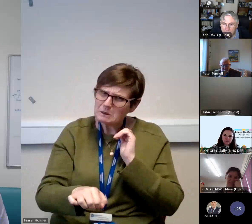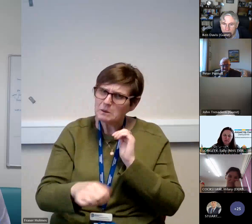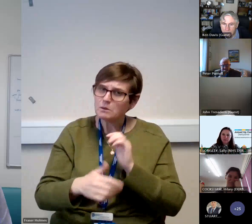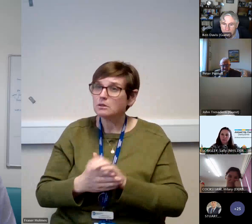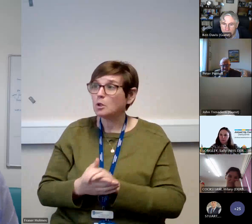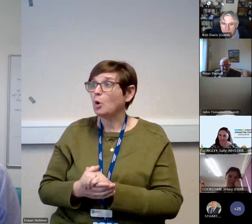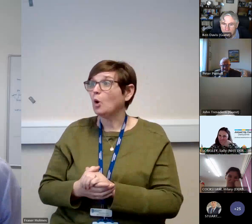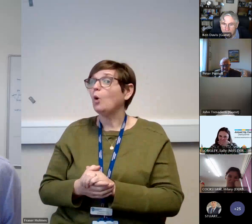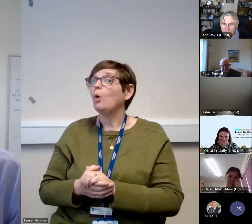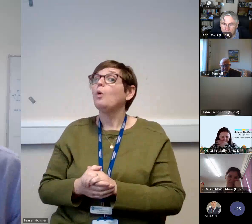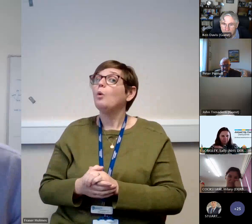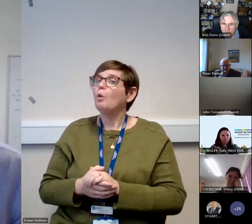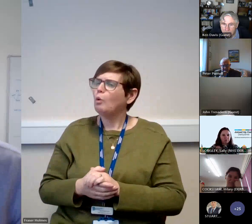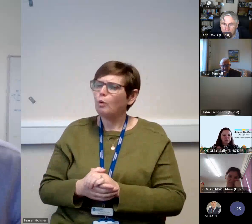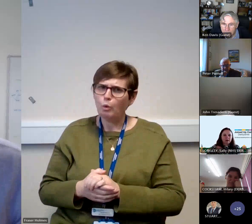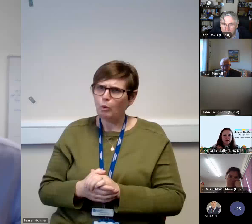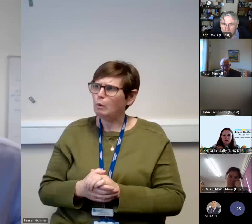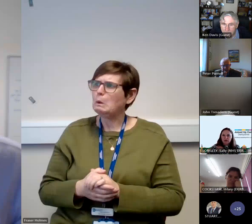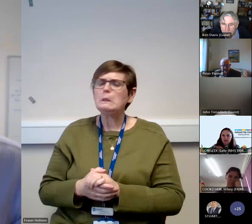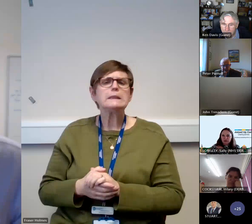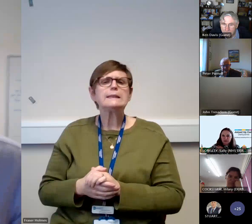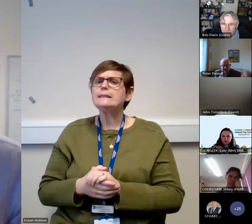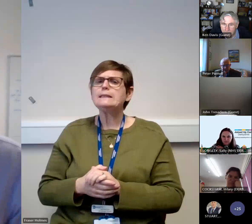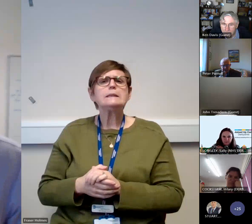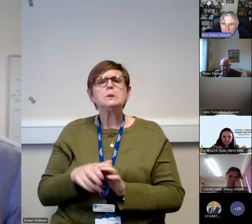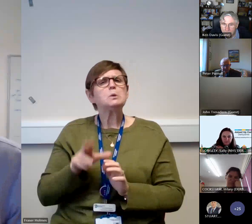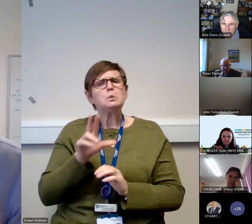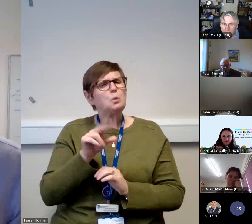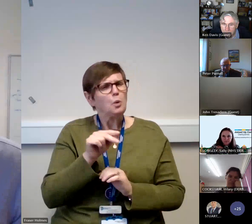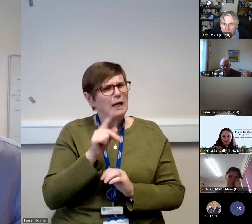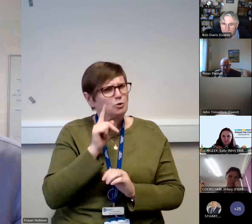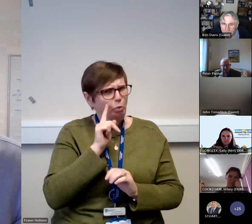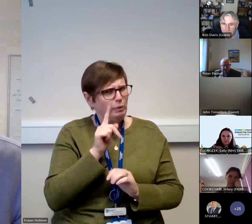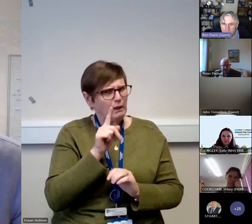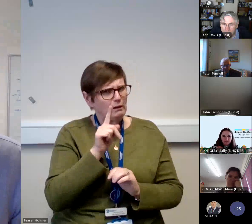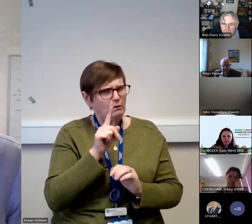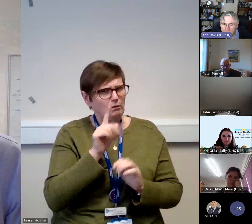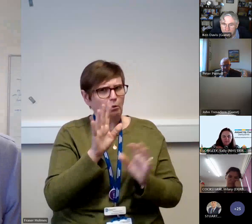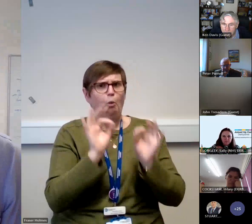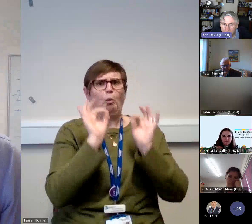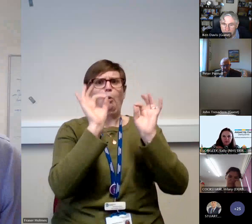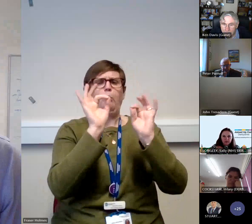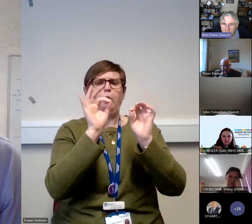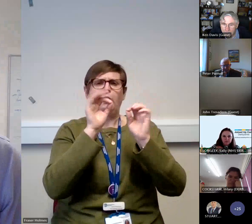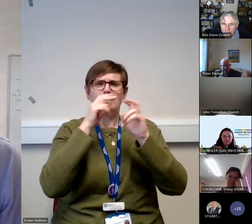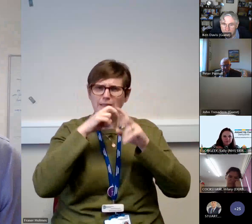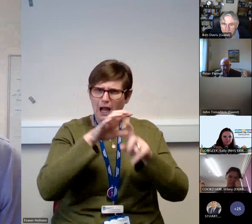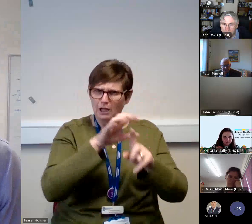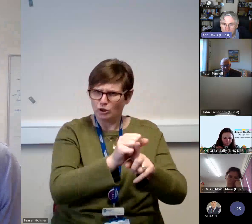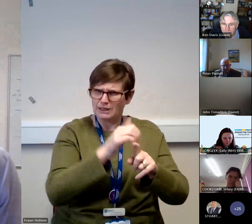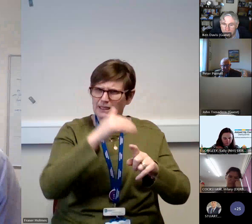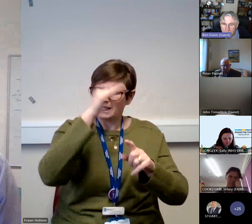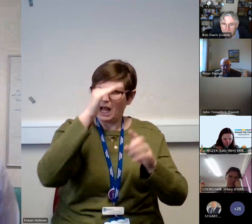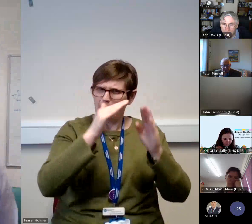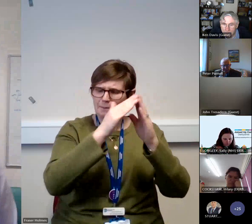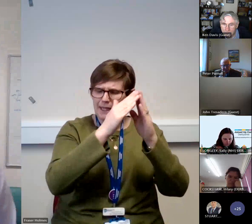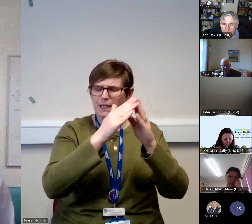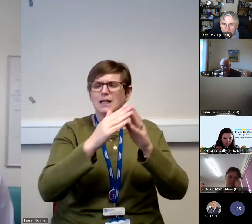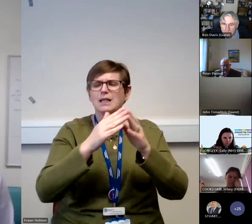Well, no, I don't think it is particularly. So there were as I say, there were the conversations about whether we could